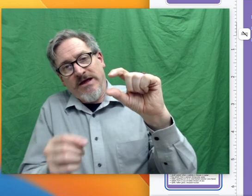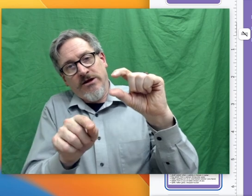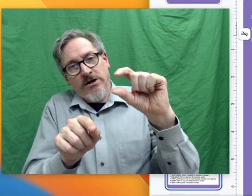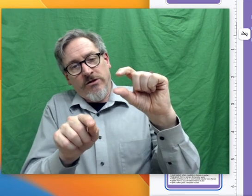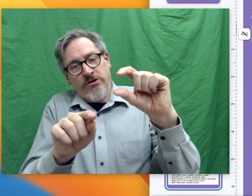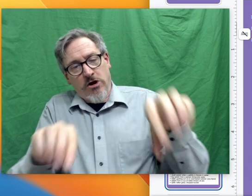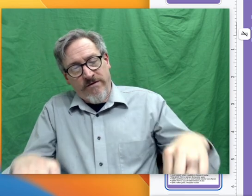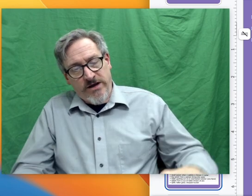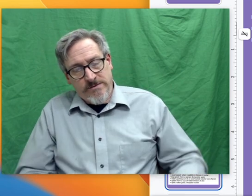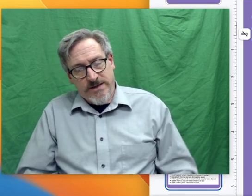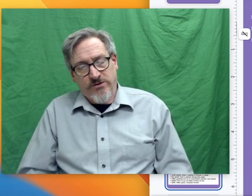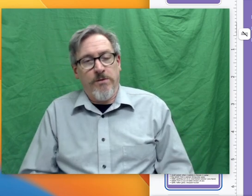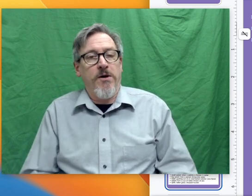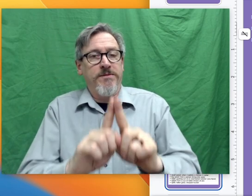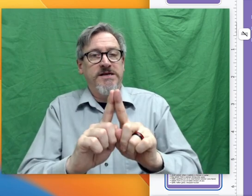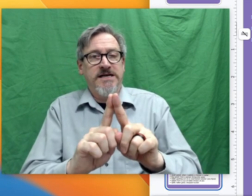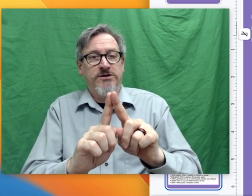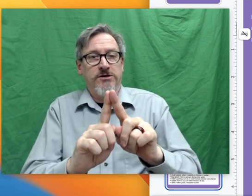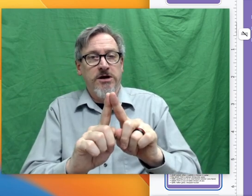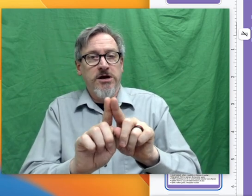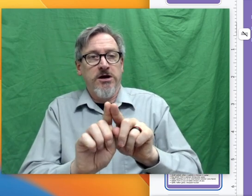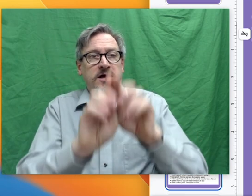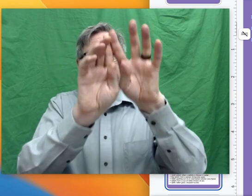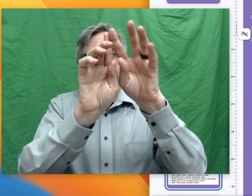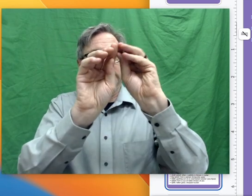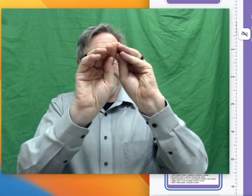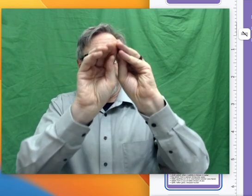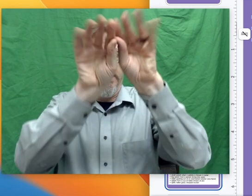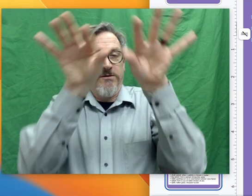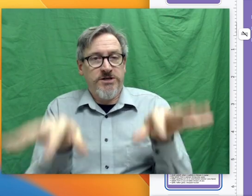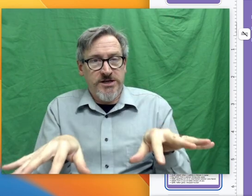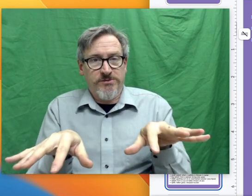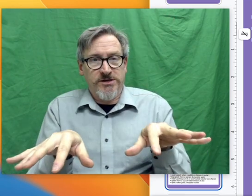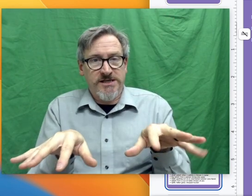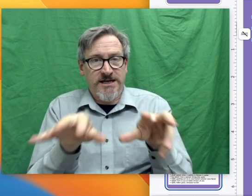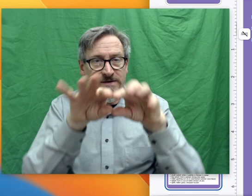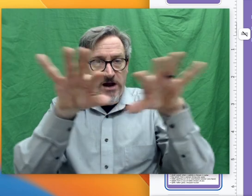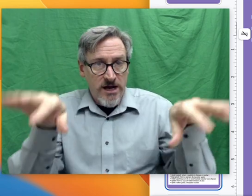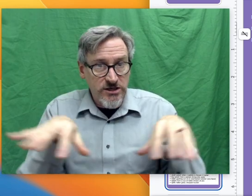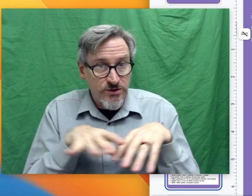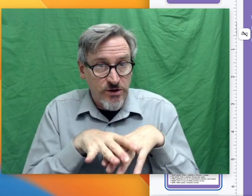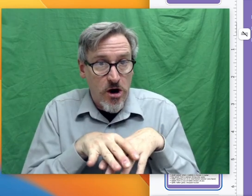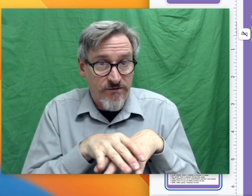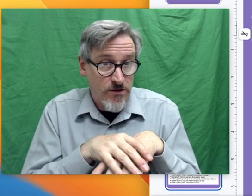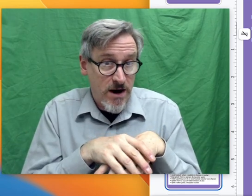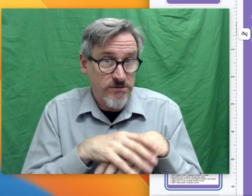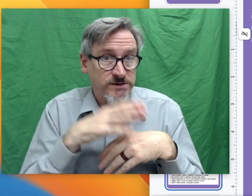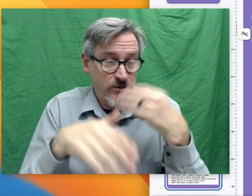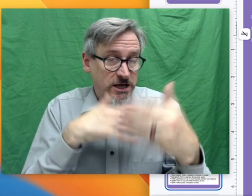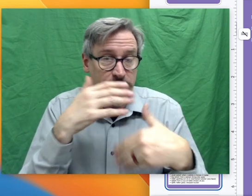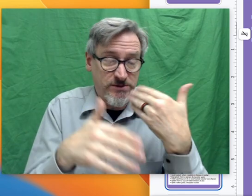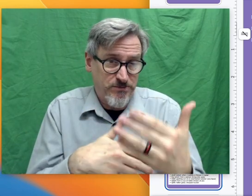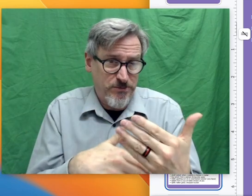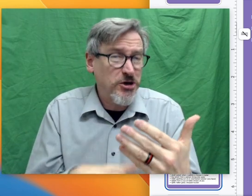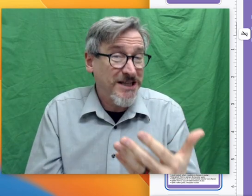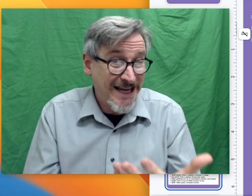and the coffee comes up through a pipe in the center into the thing, which disperses it and onto the coffee grounds. So it